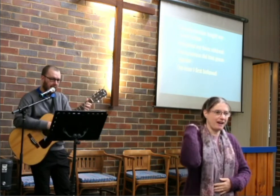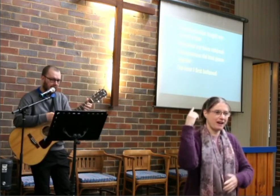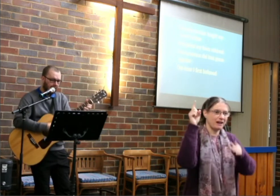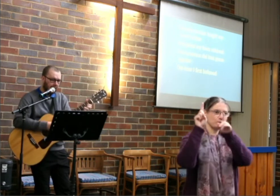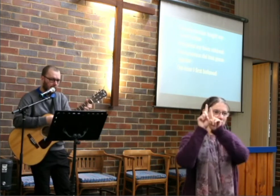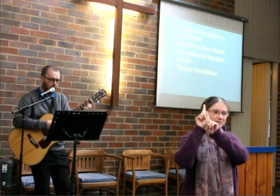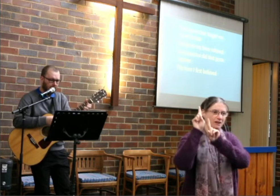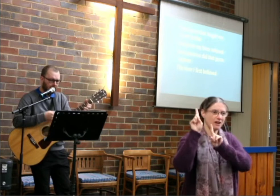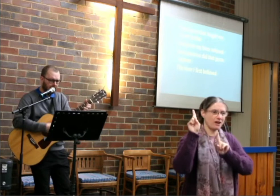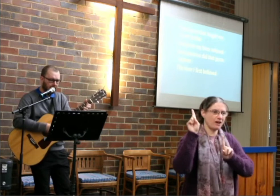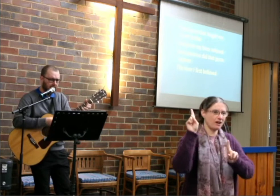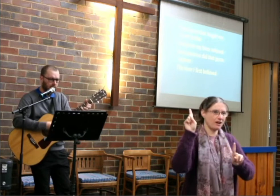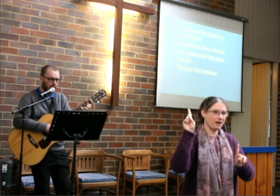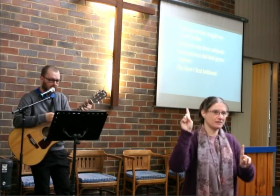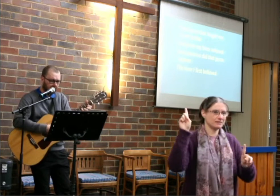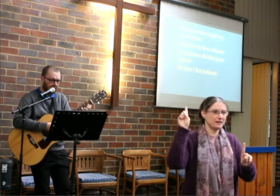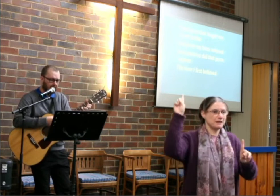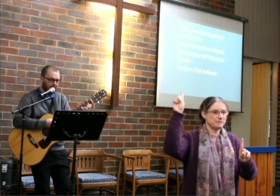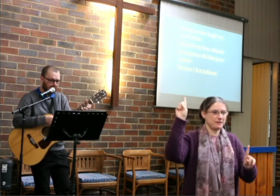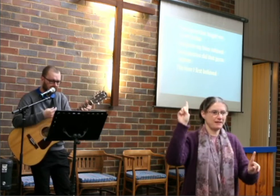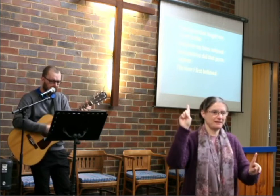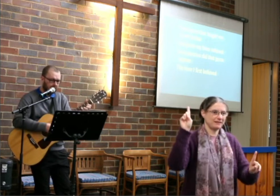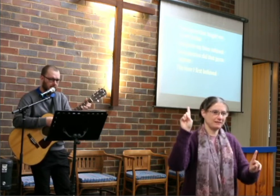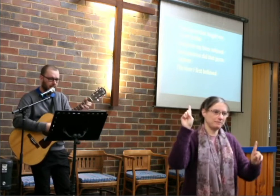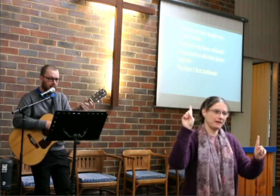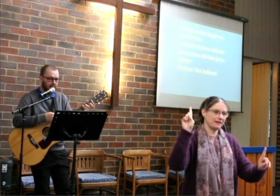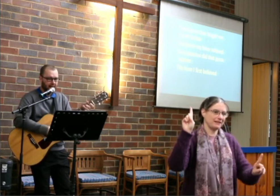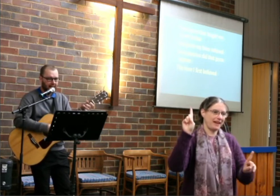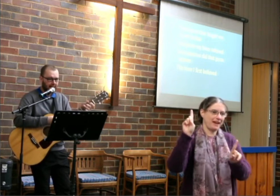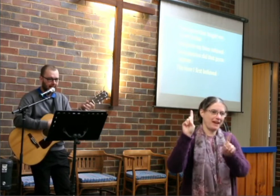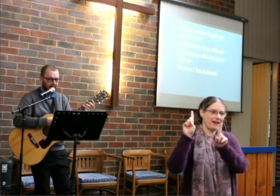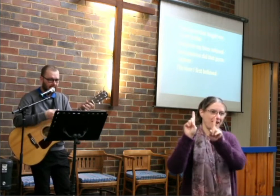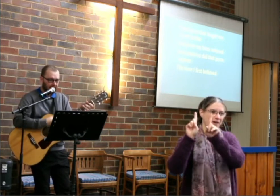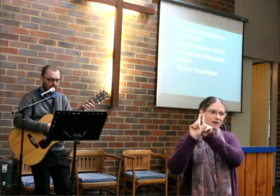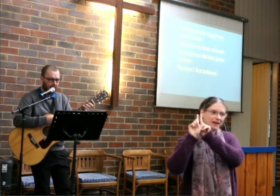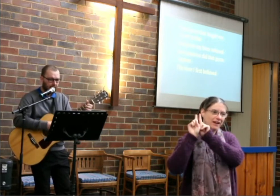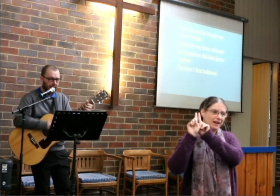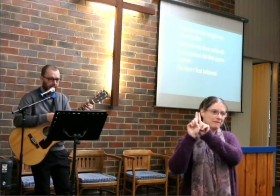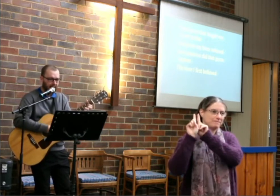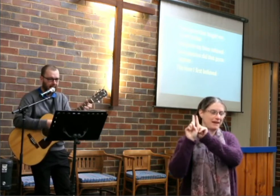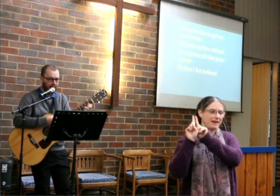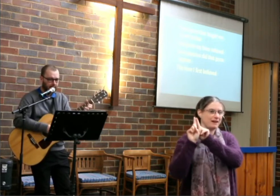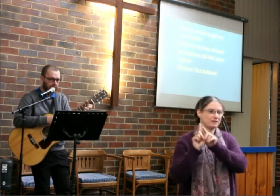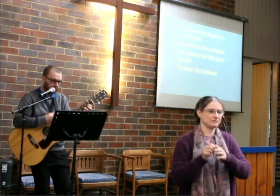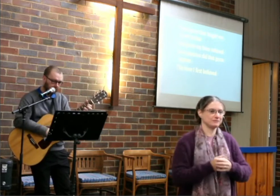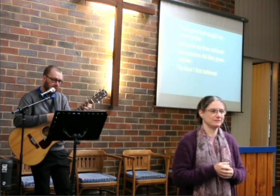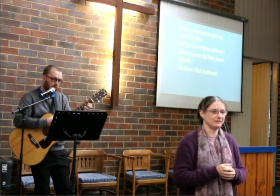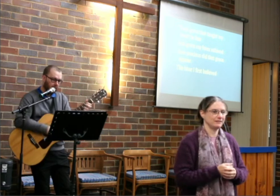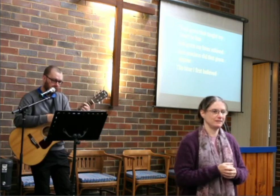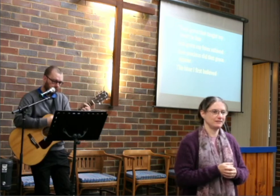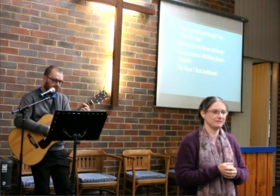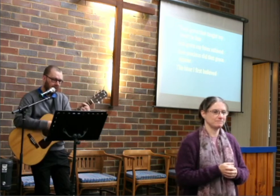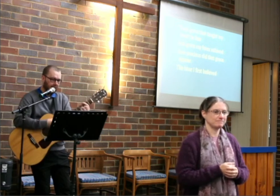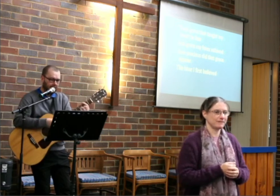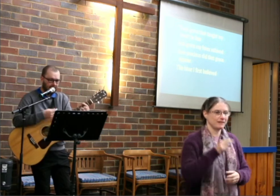I once was lost, but now I'm found.